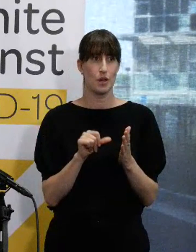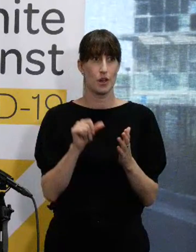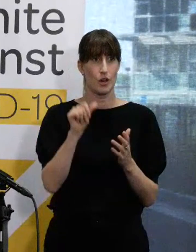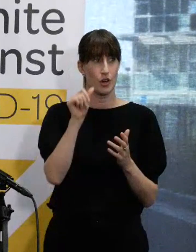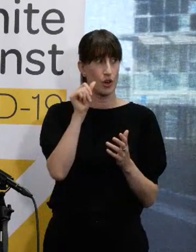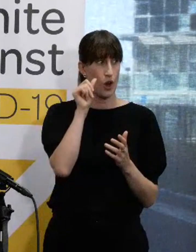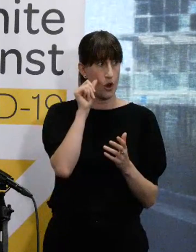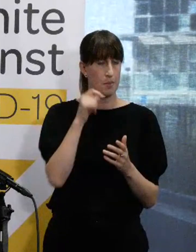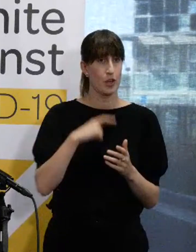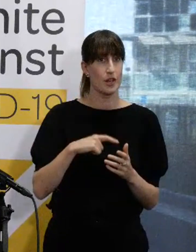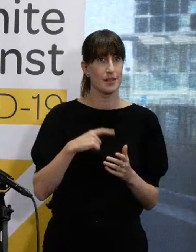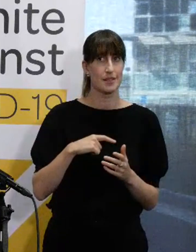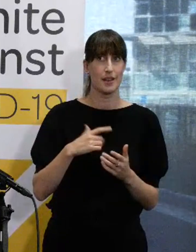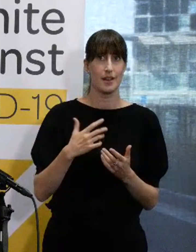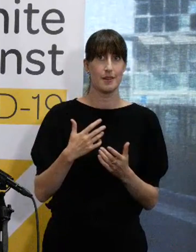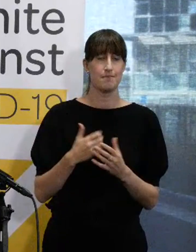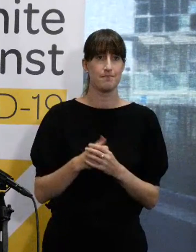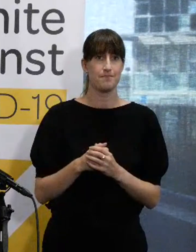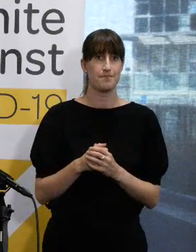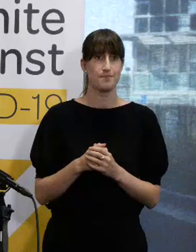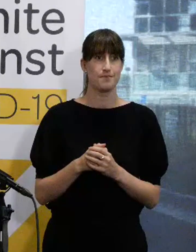here, the cost of the flight, the